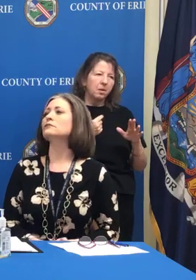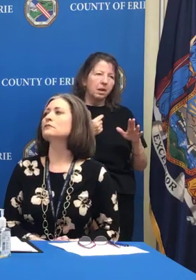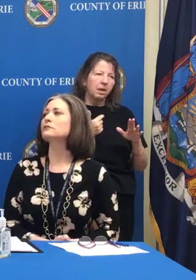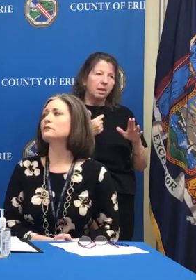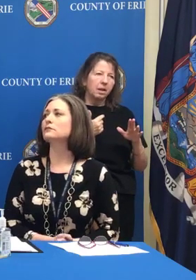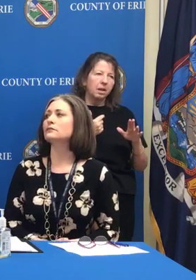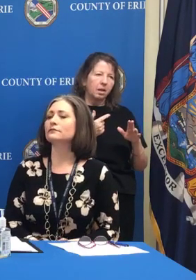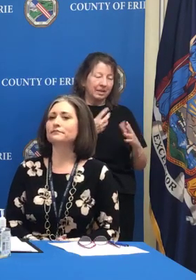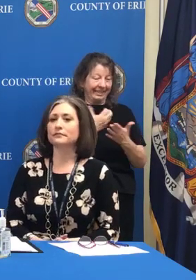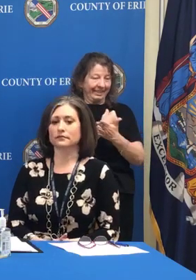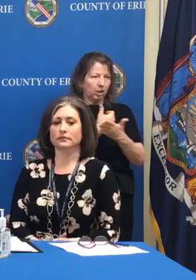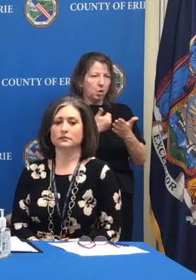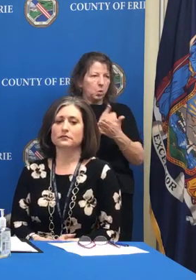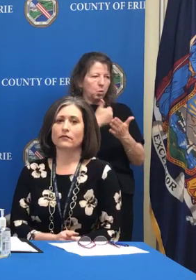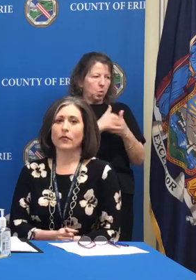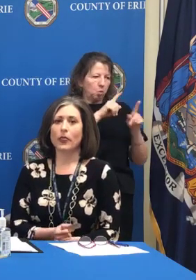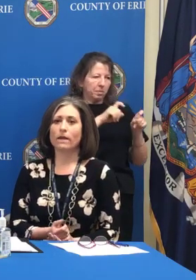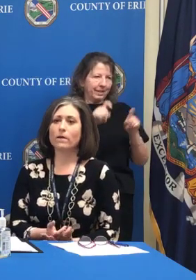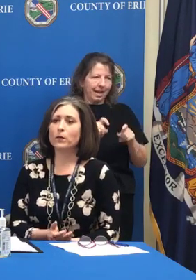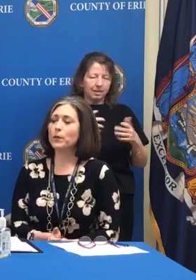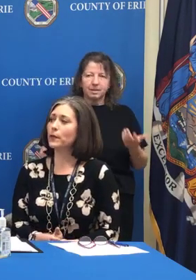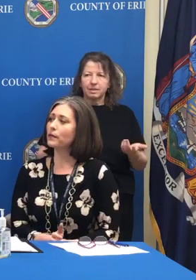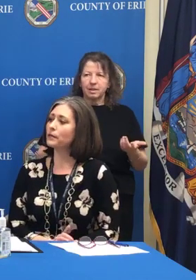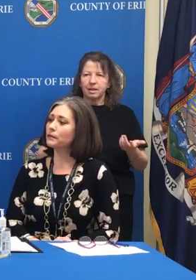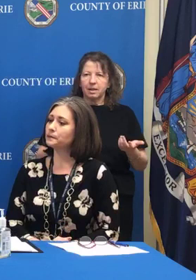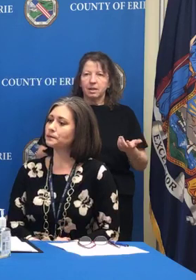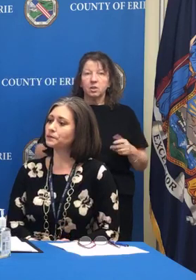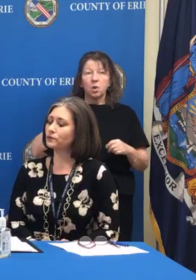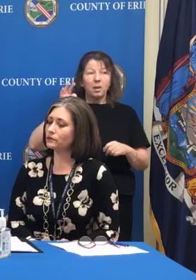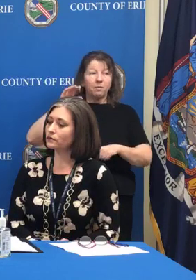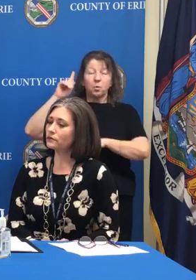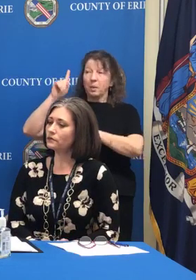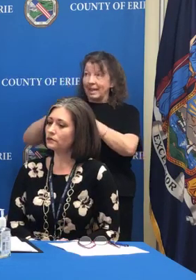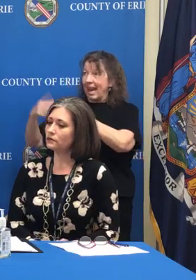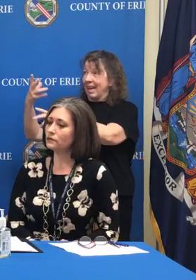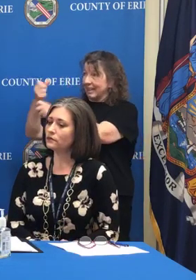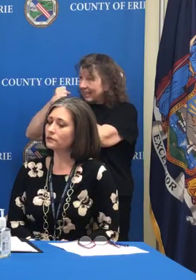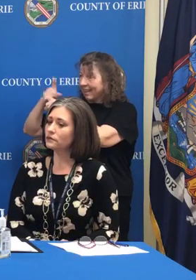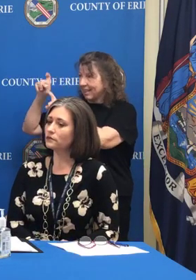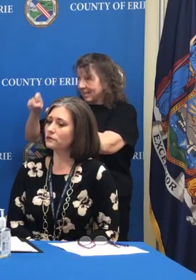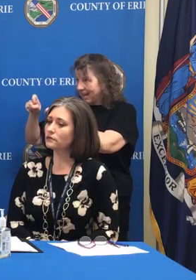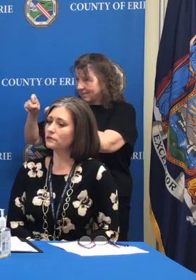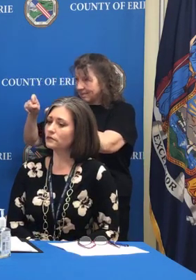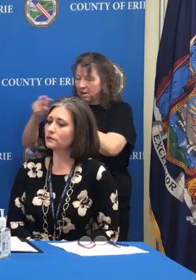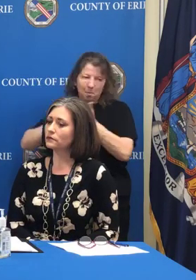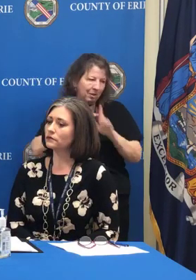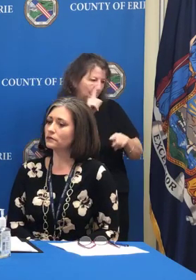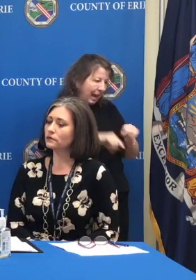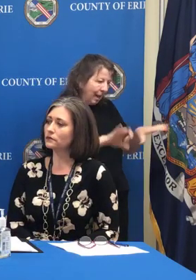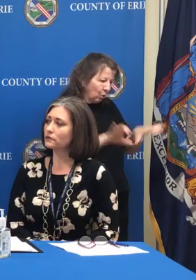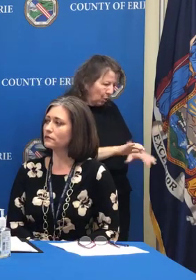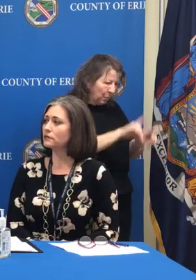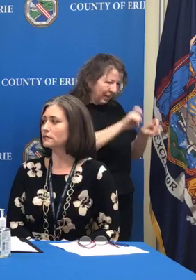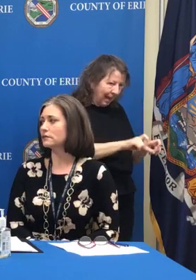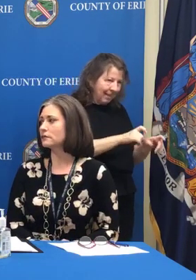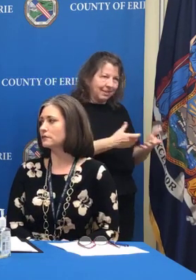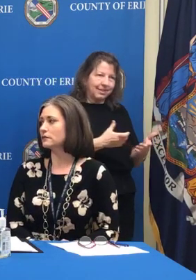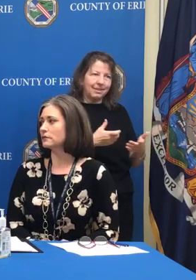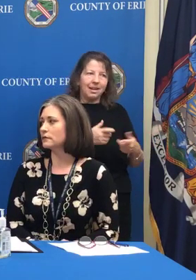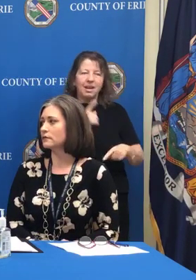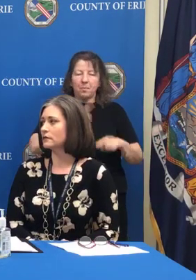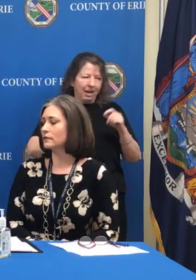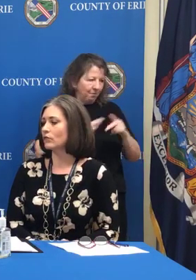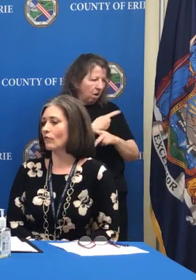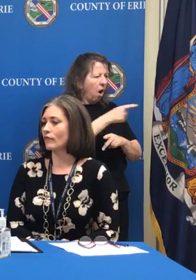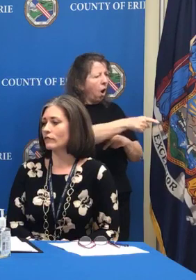tests, if your ability to test is limited and your ability to be able, therefore, to trace backwards where COVID positive people